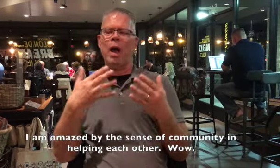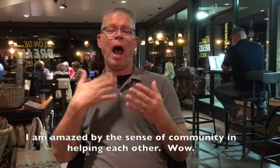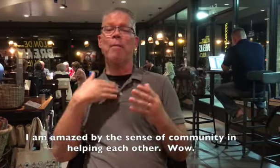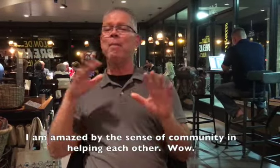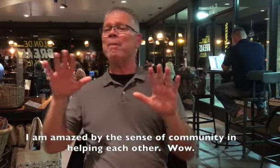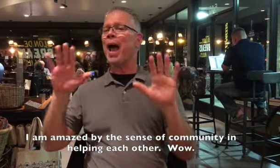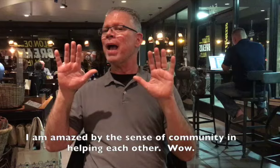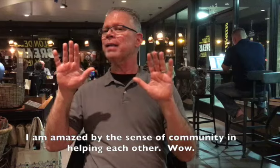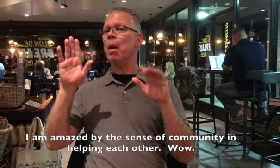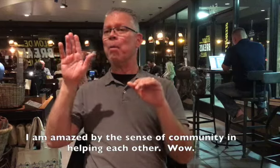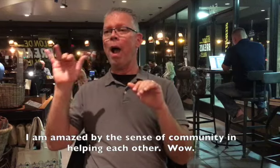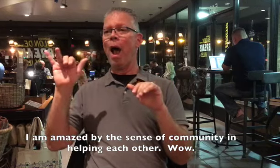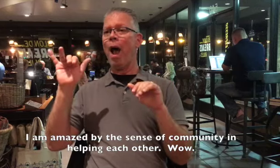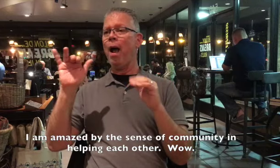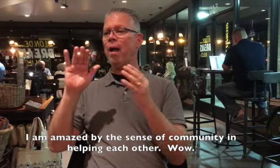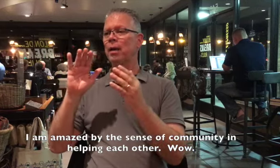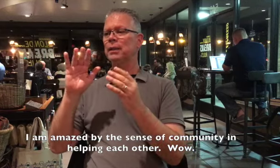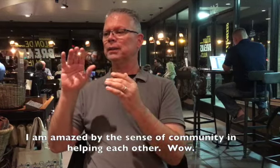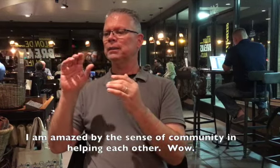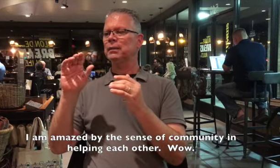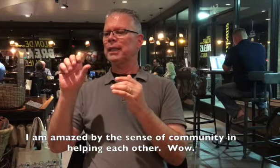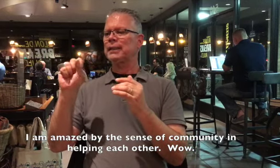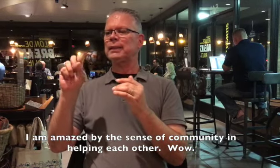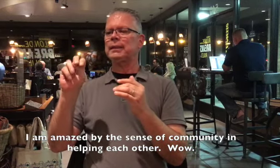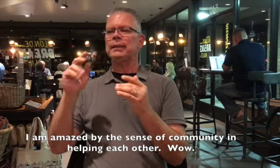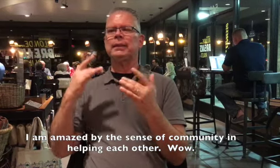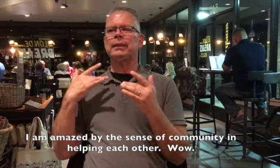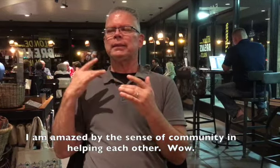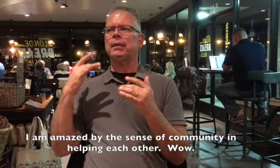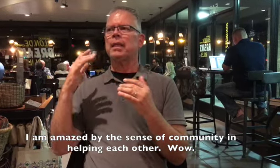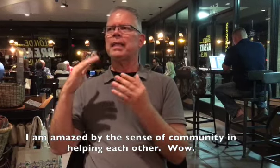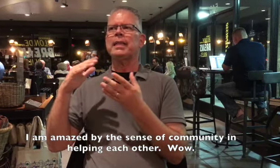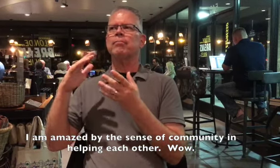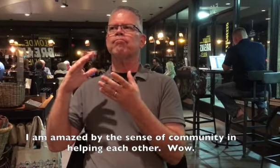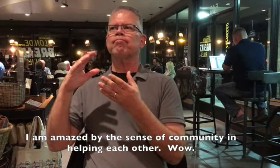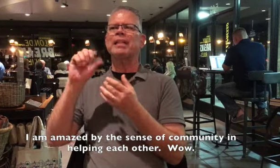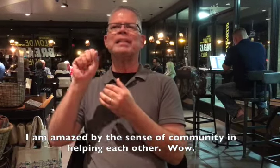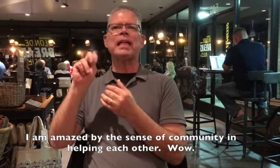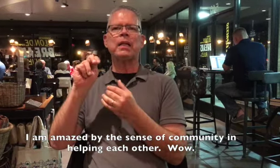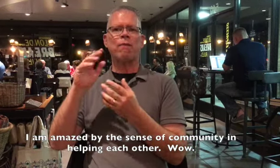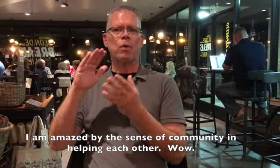I am amazed by the sense of the community in helping each other.